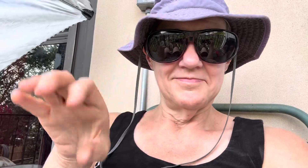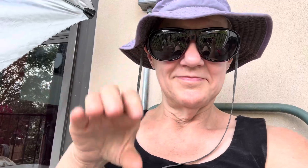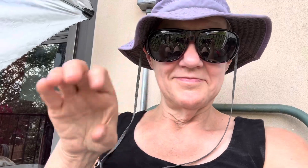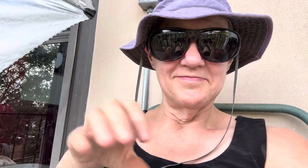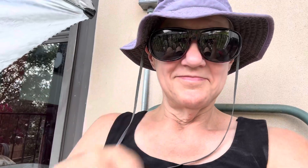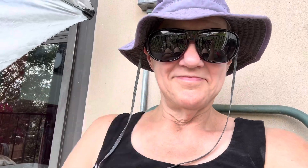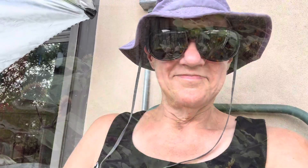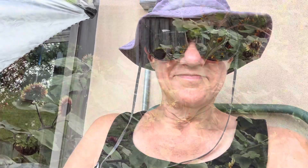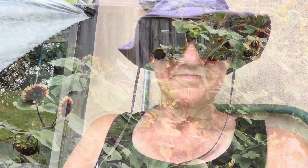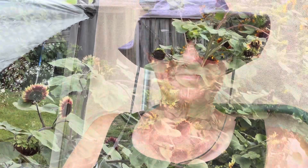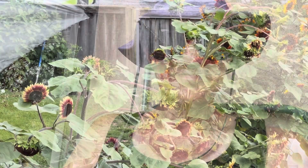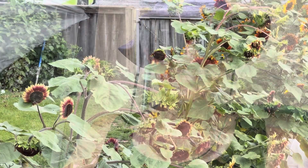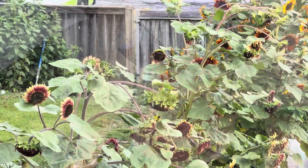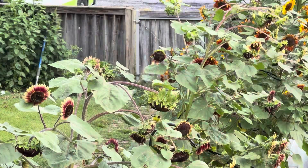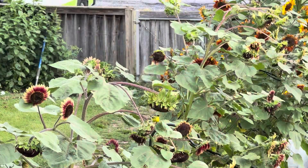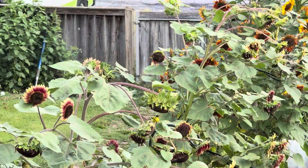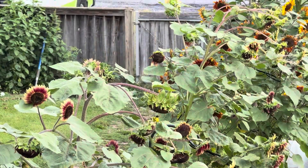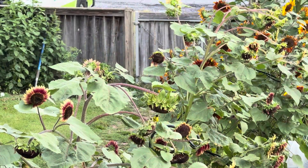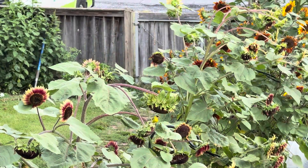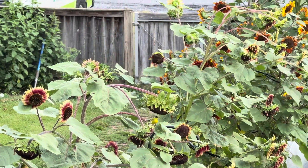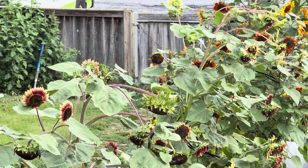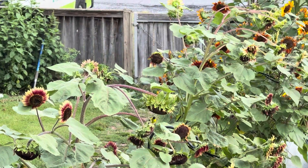encourage you to find something to get you moving.